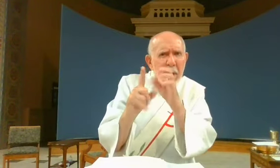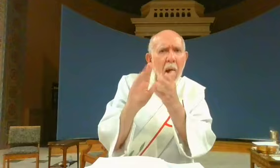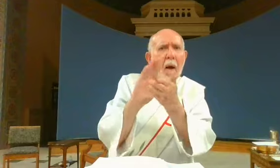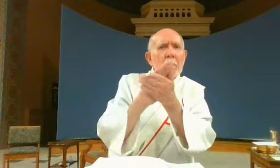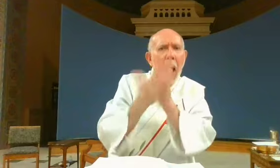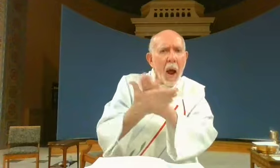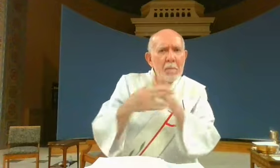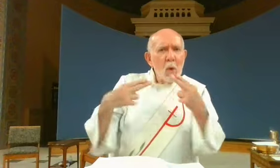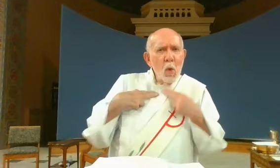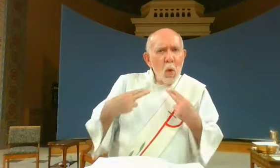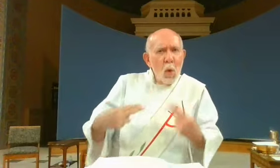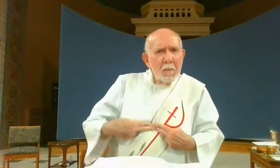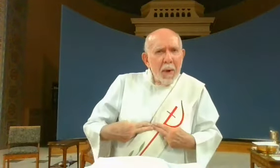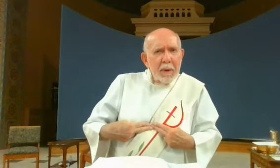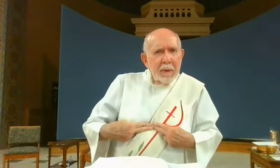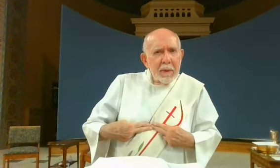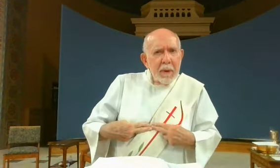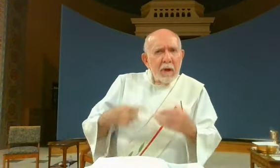Remember, the one God became human